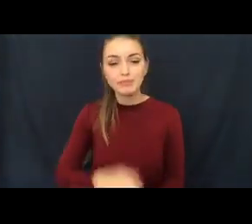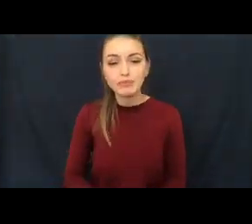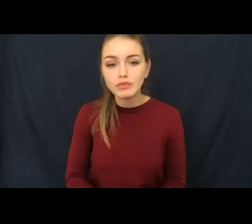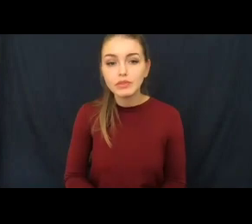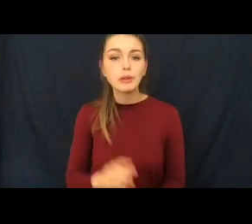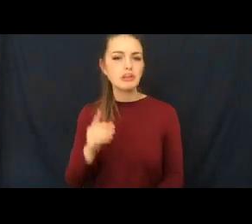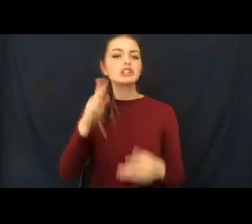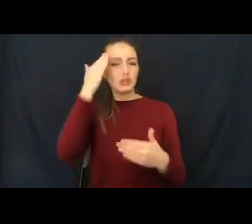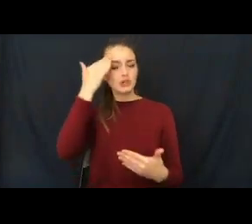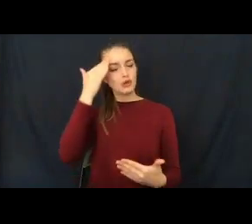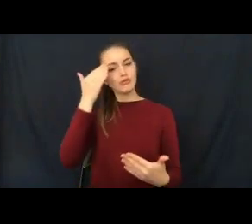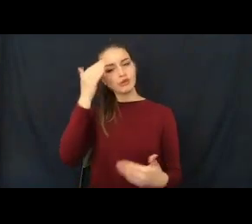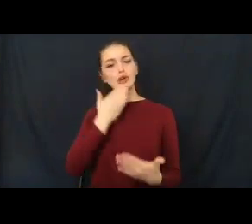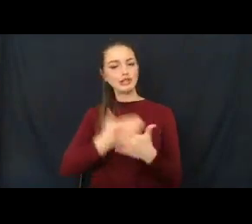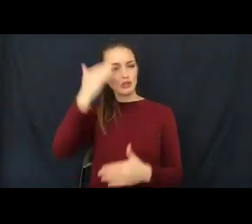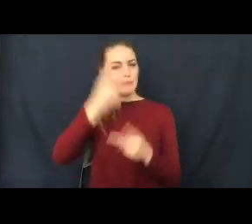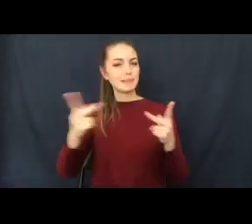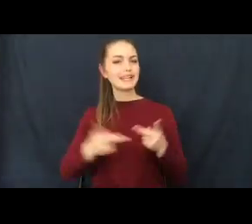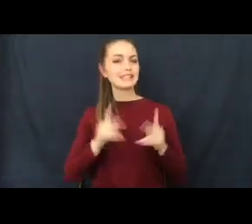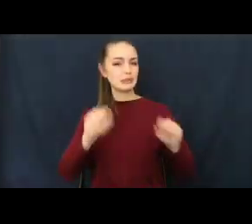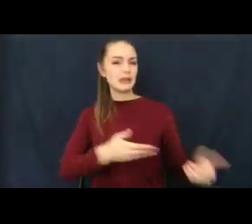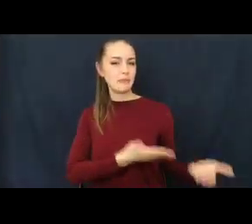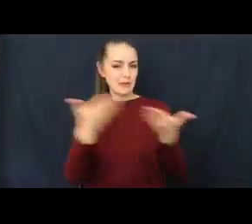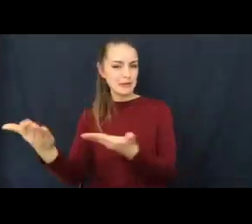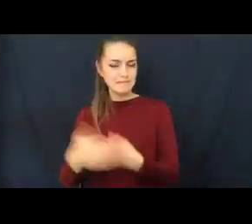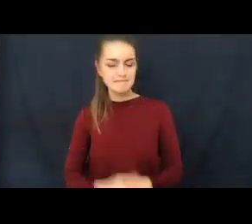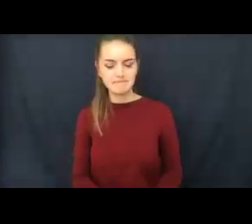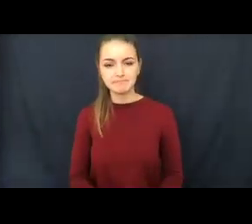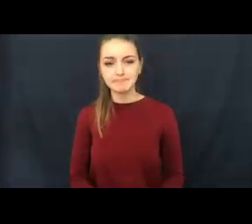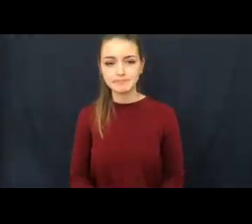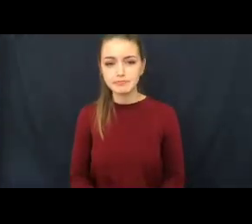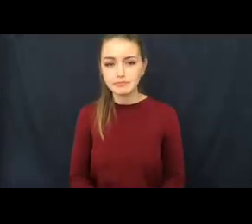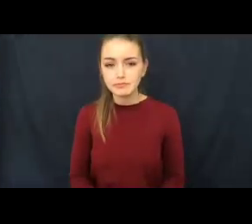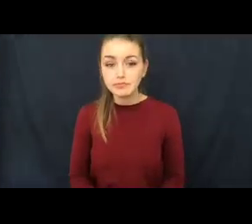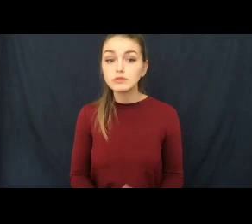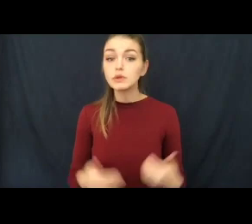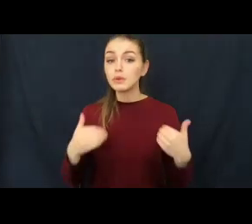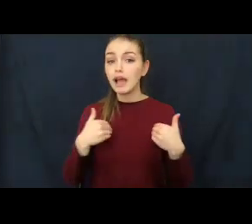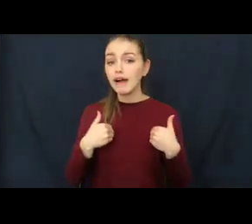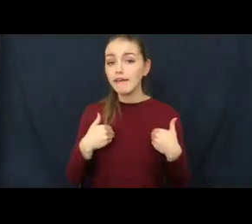it. So here,